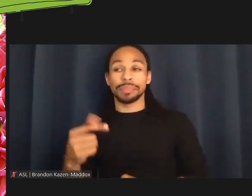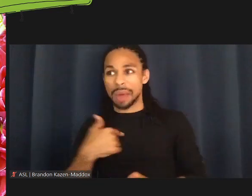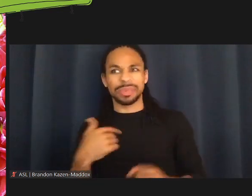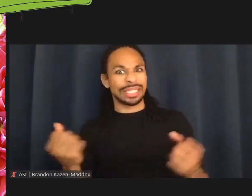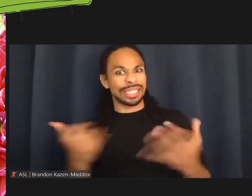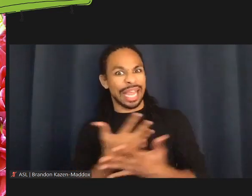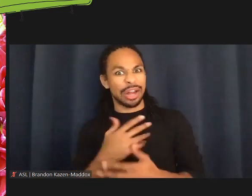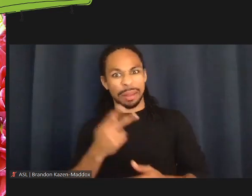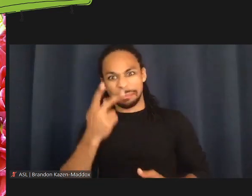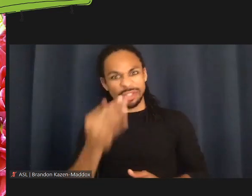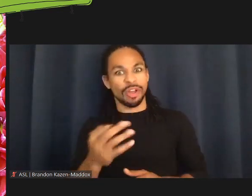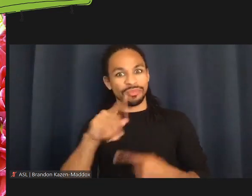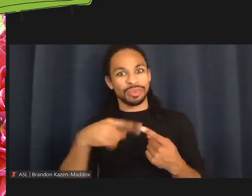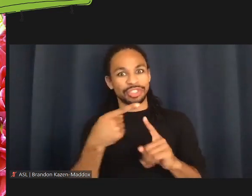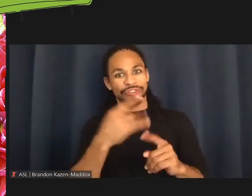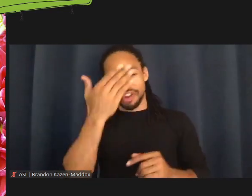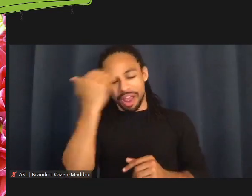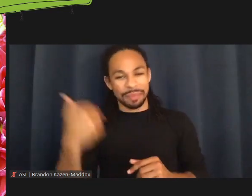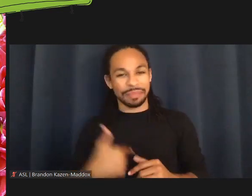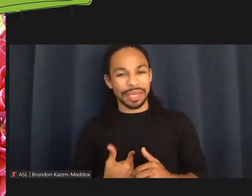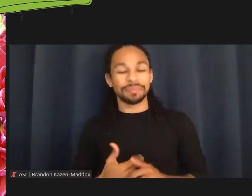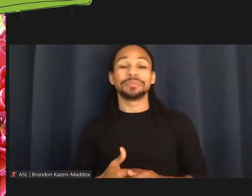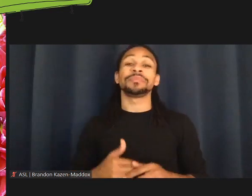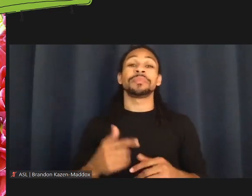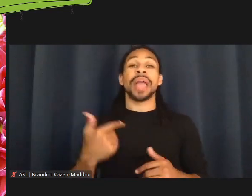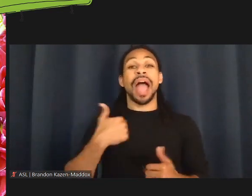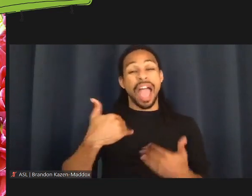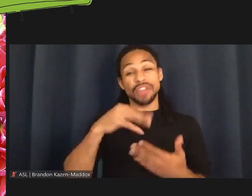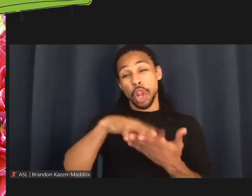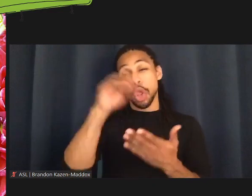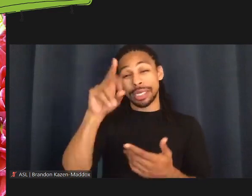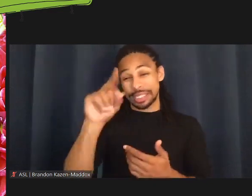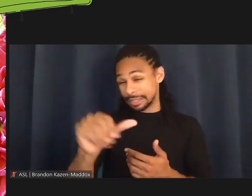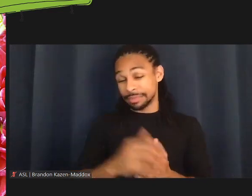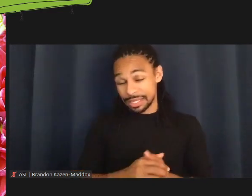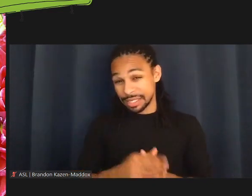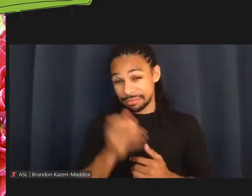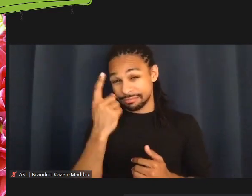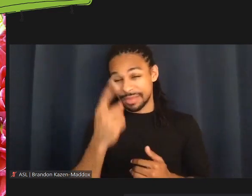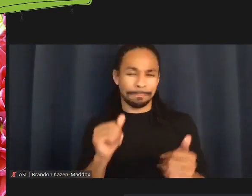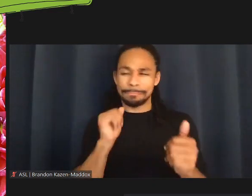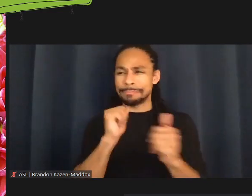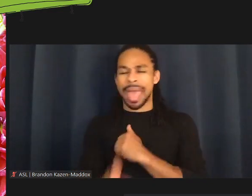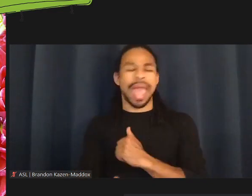beyond undergrad, my attention and depression are a bonded pair with woven lives.